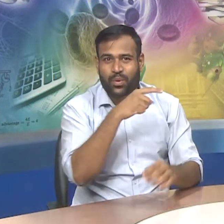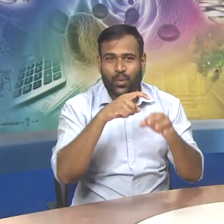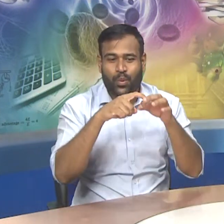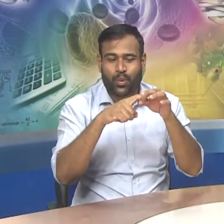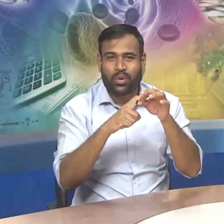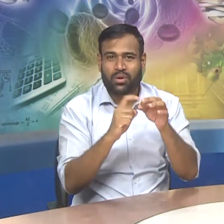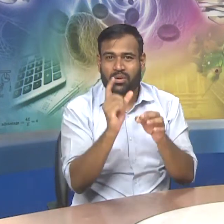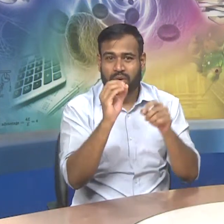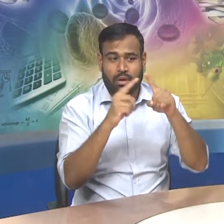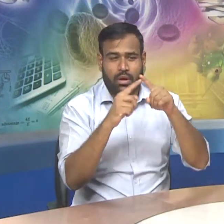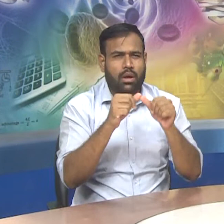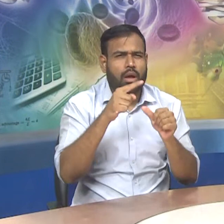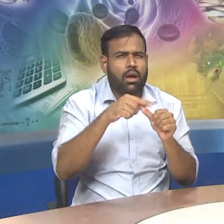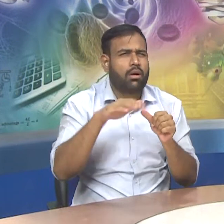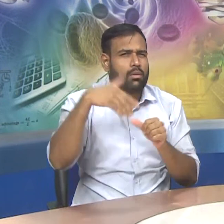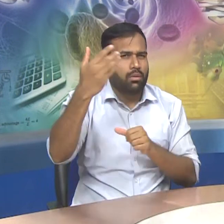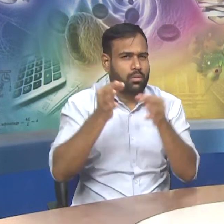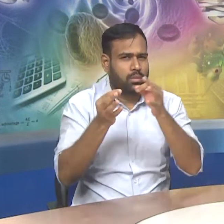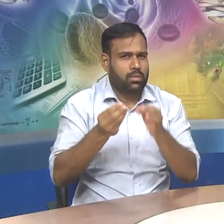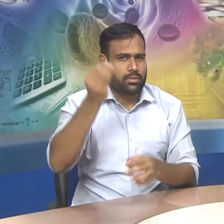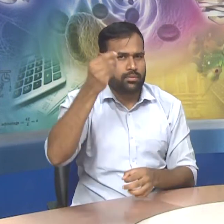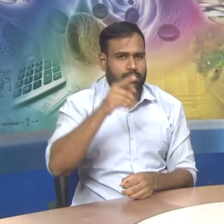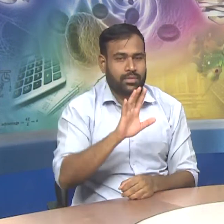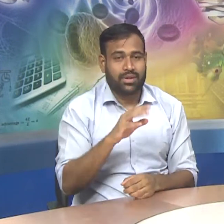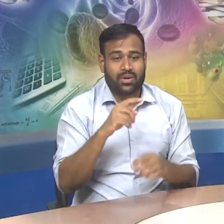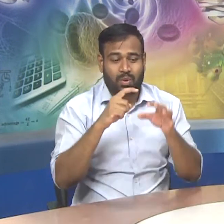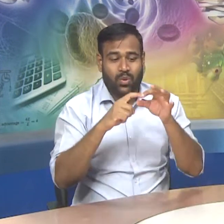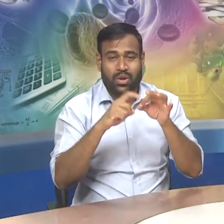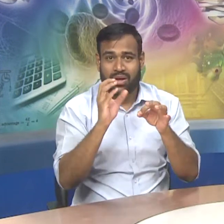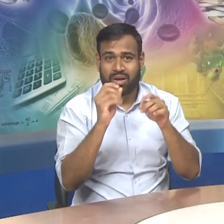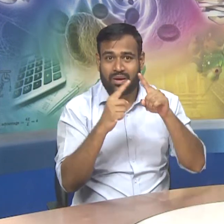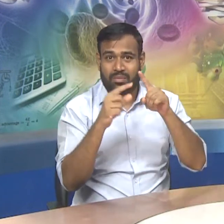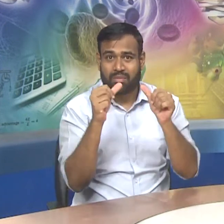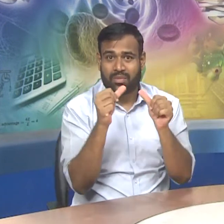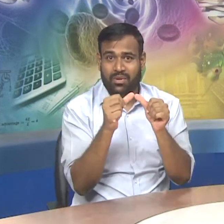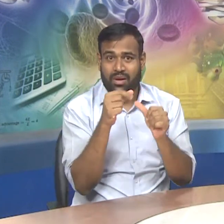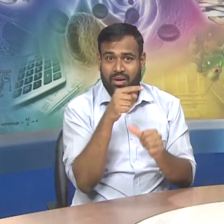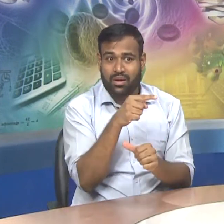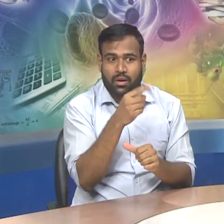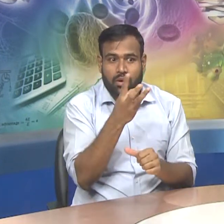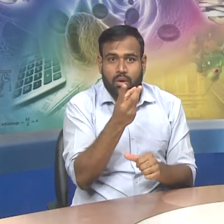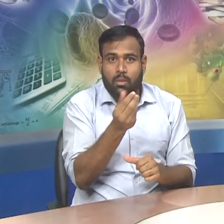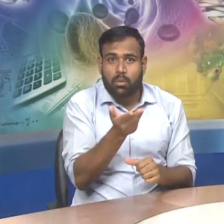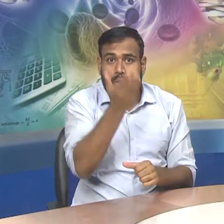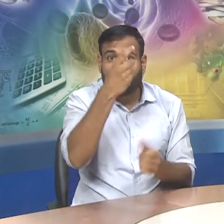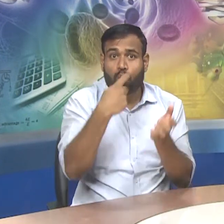This word you can see in the red color. We will explain and understand this in further slides.